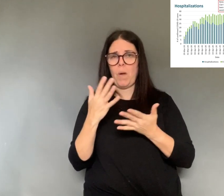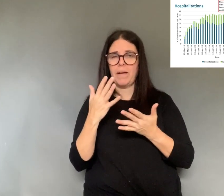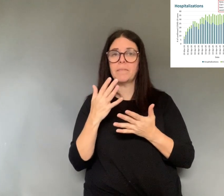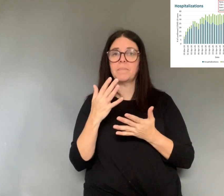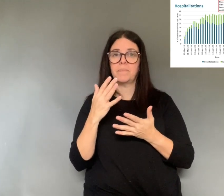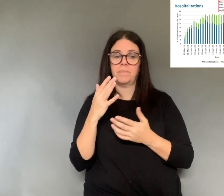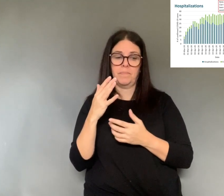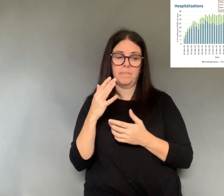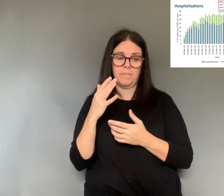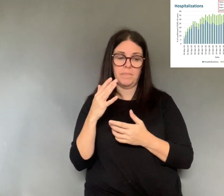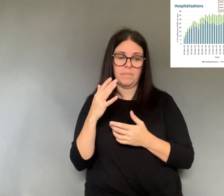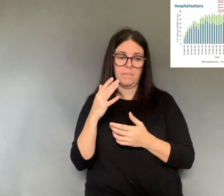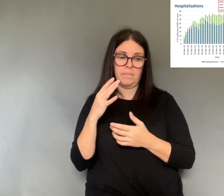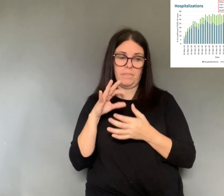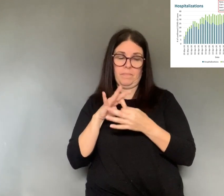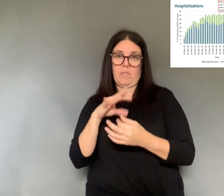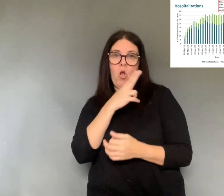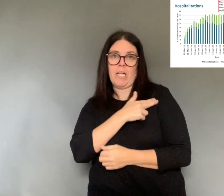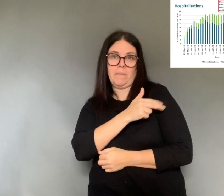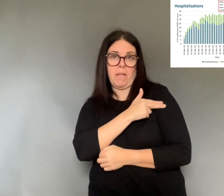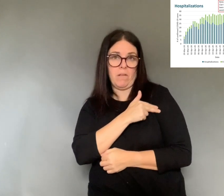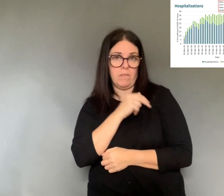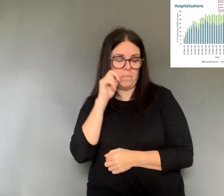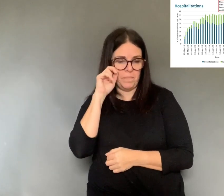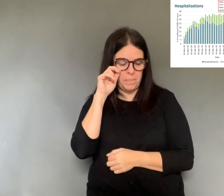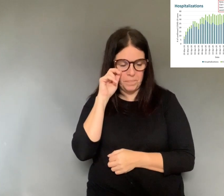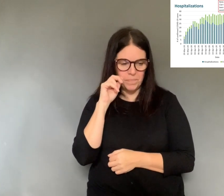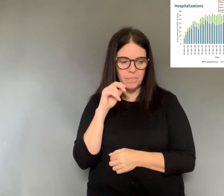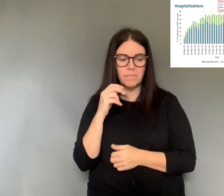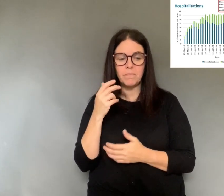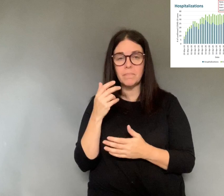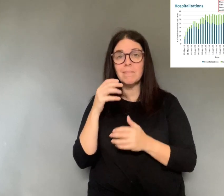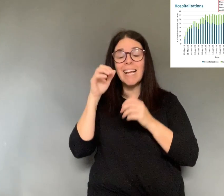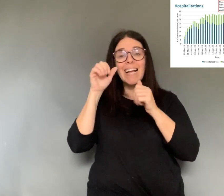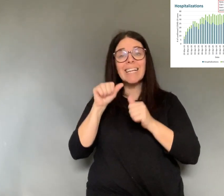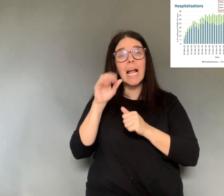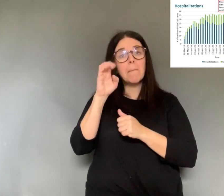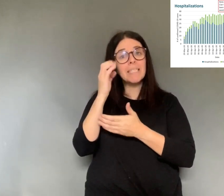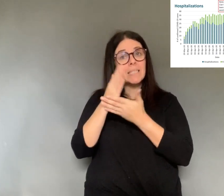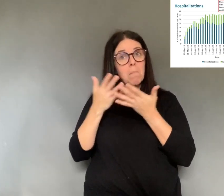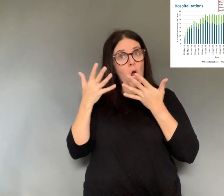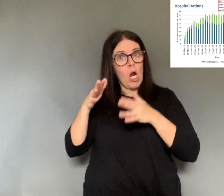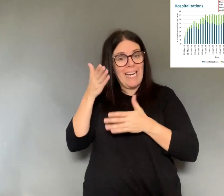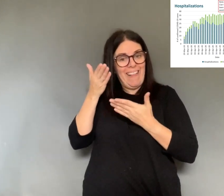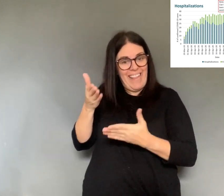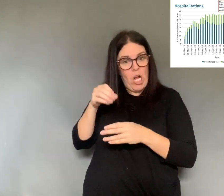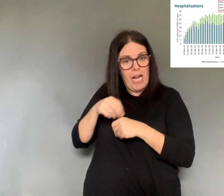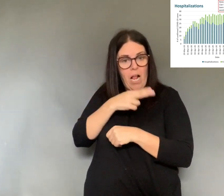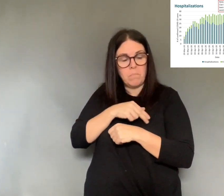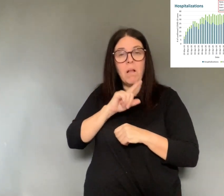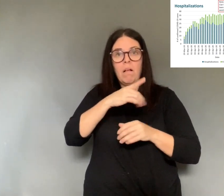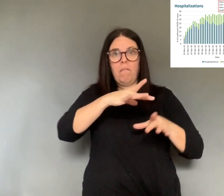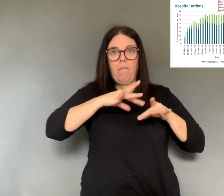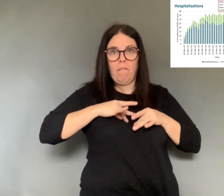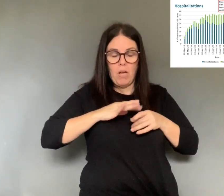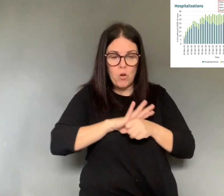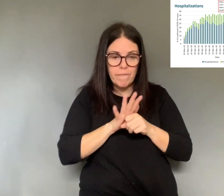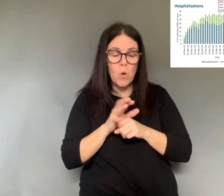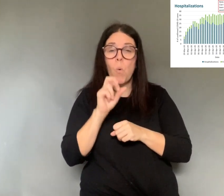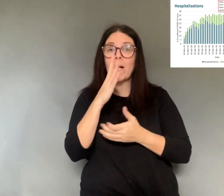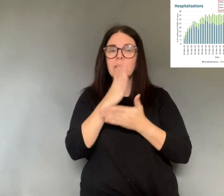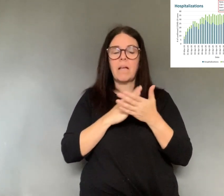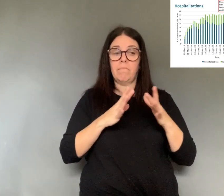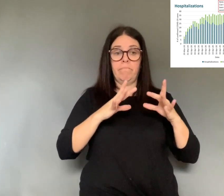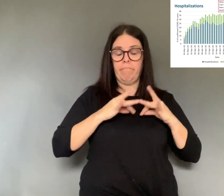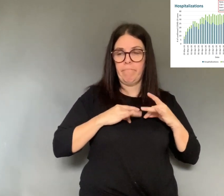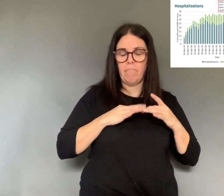new patient and existing patients with COVID-19. As we can see that there's a decrease in the number of cases ending up in